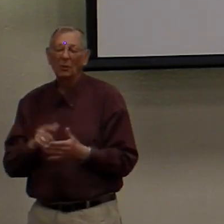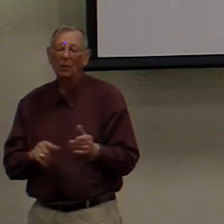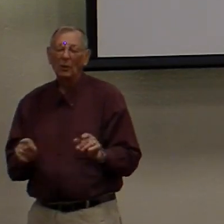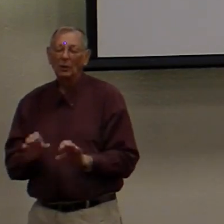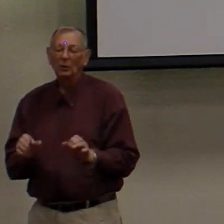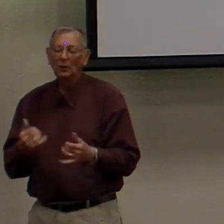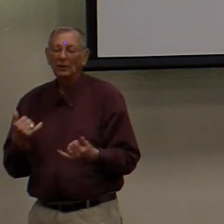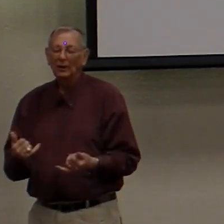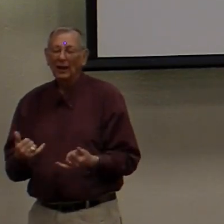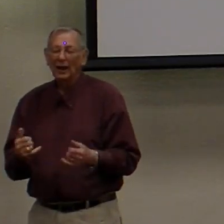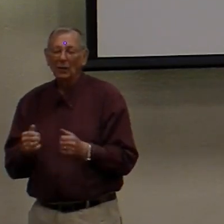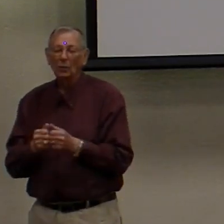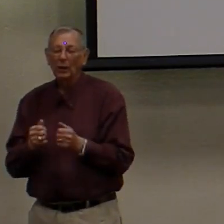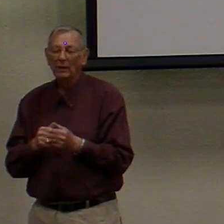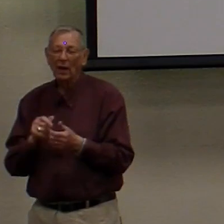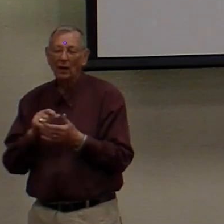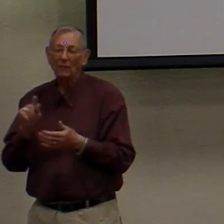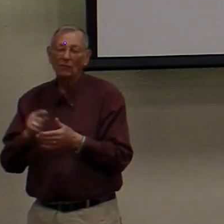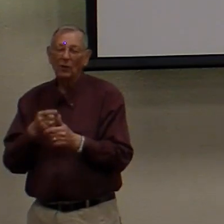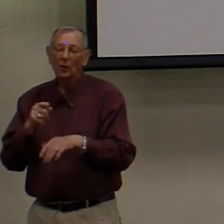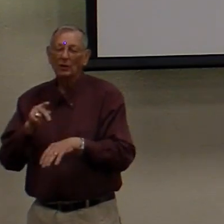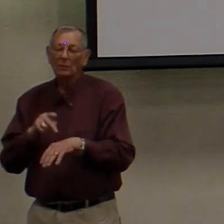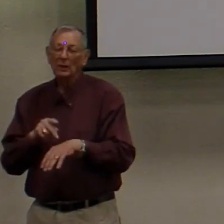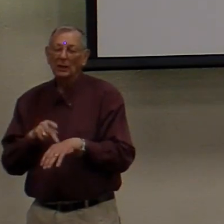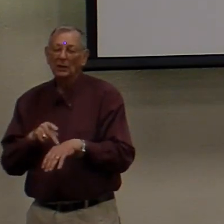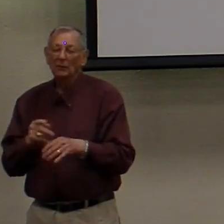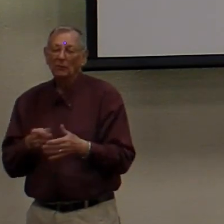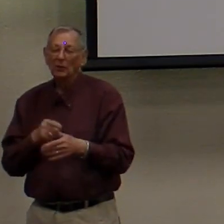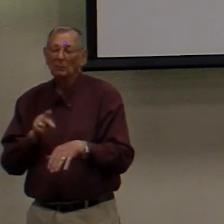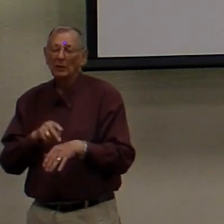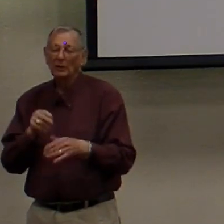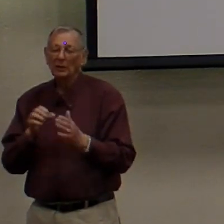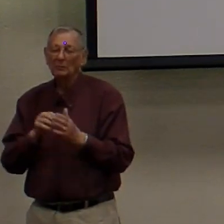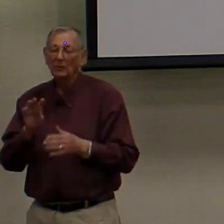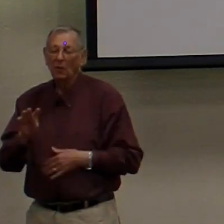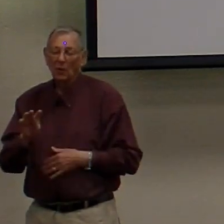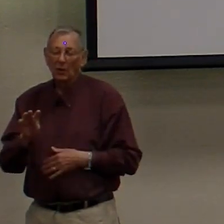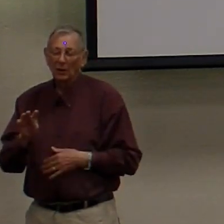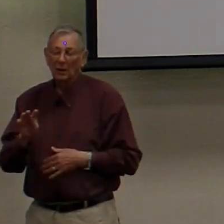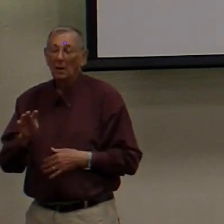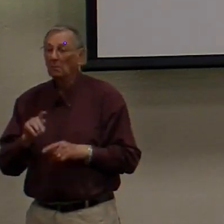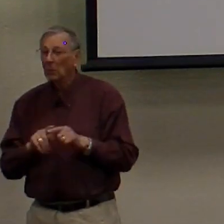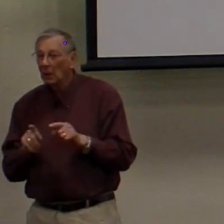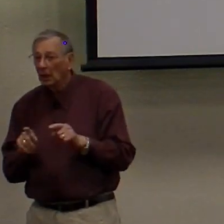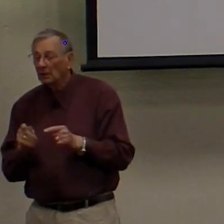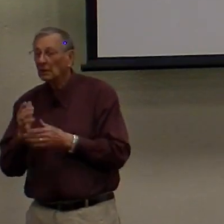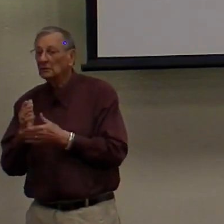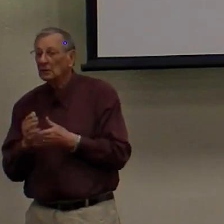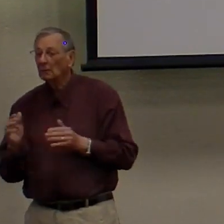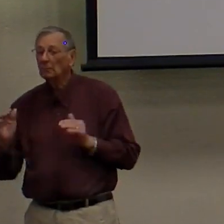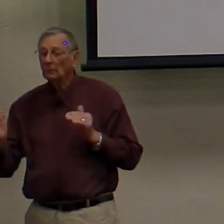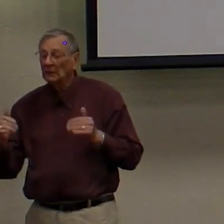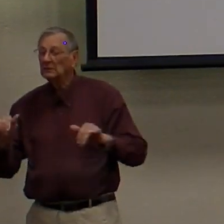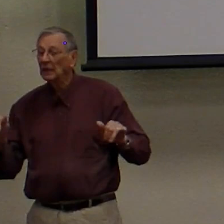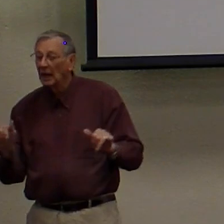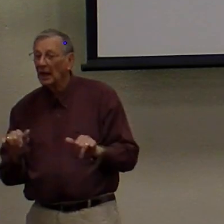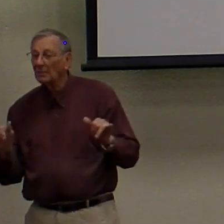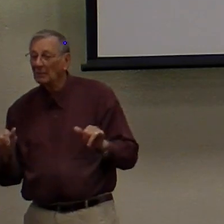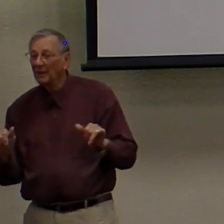going this morning with our First Peter series in First Peter chapter 4. But there's some similarities